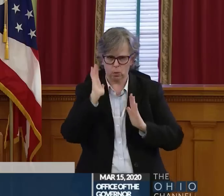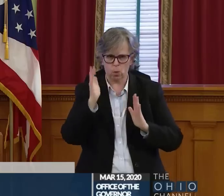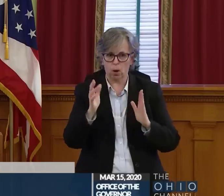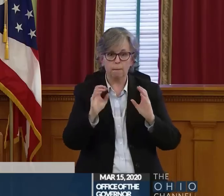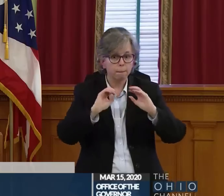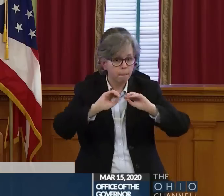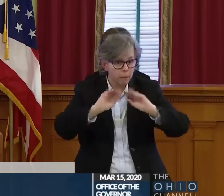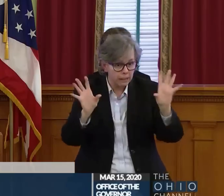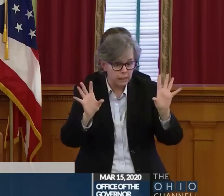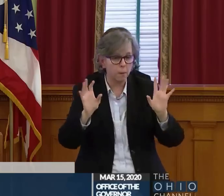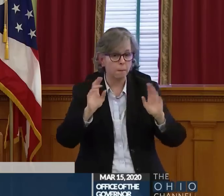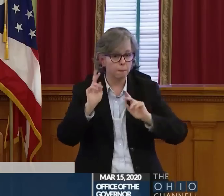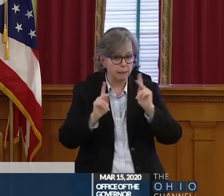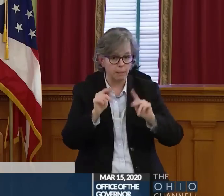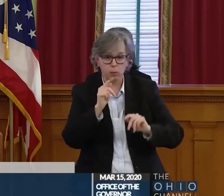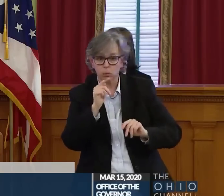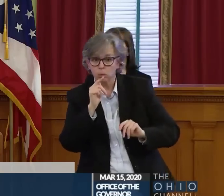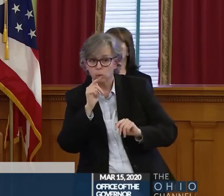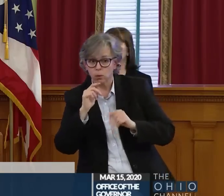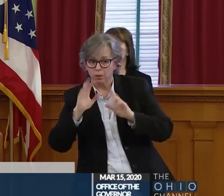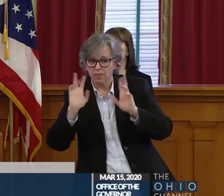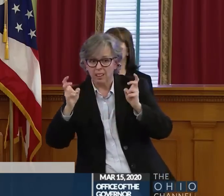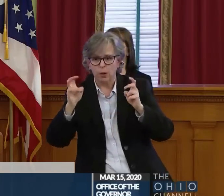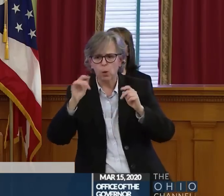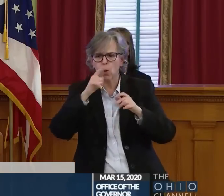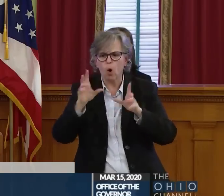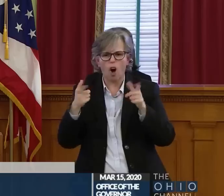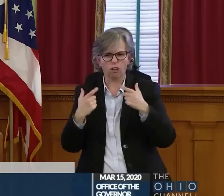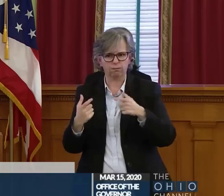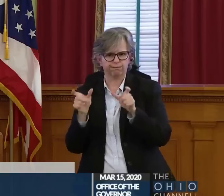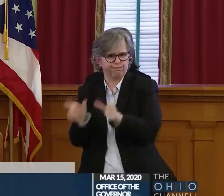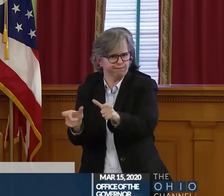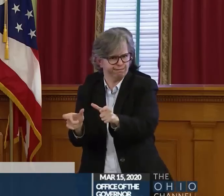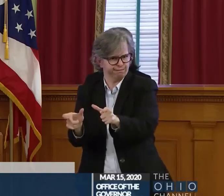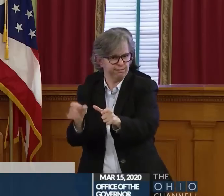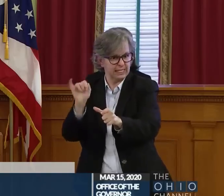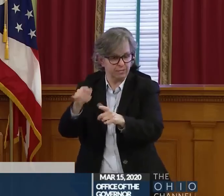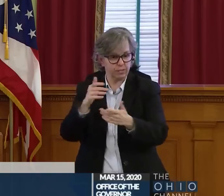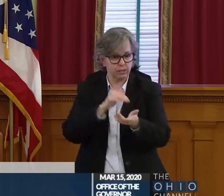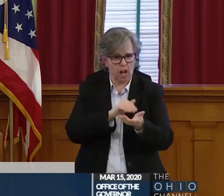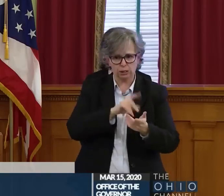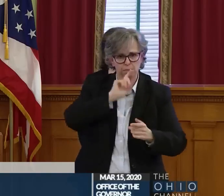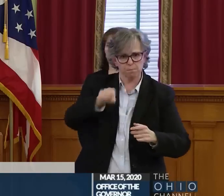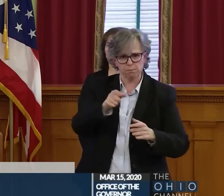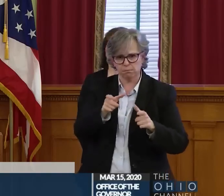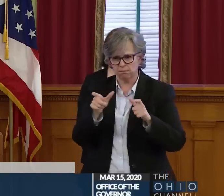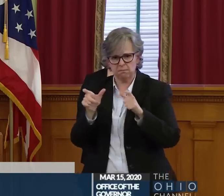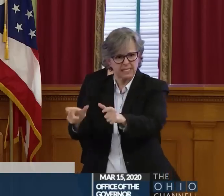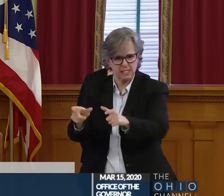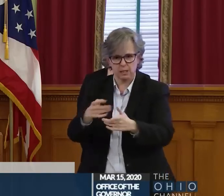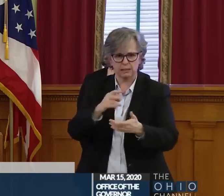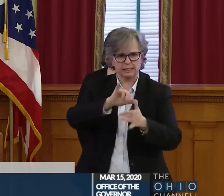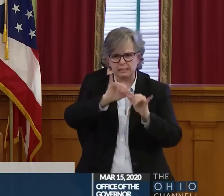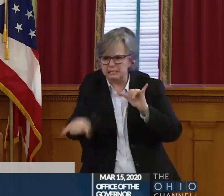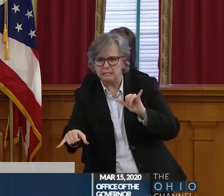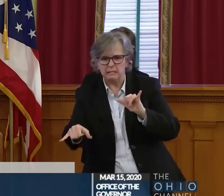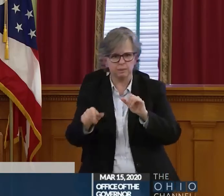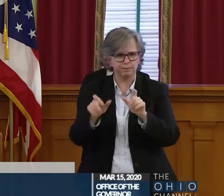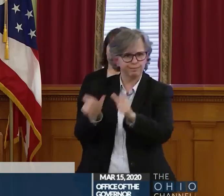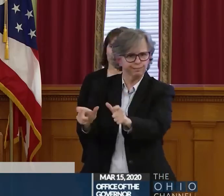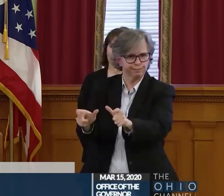individuals that are quarantined by a health professional or by their employer are considered to be